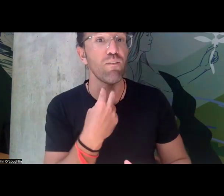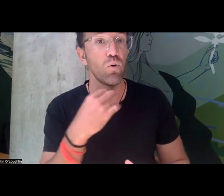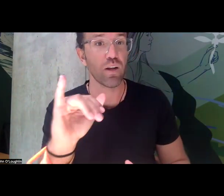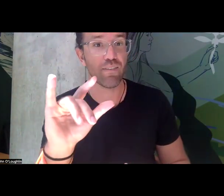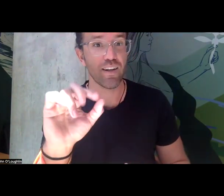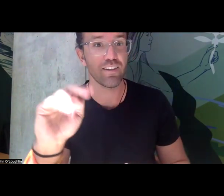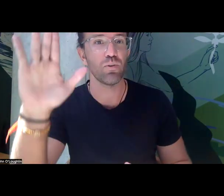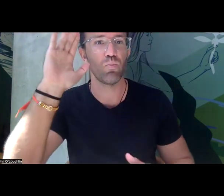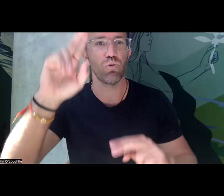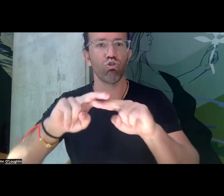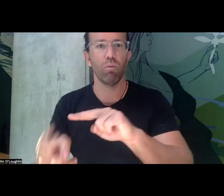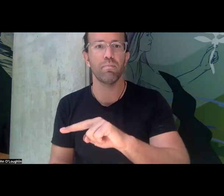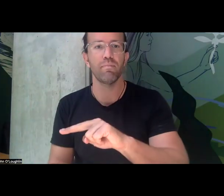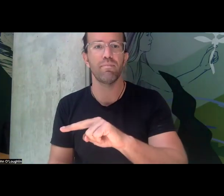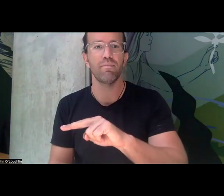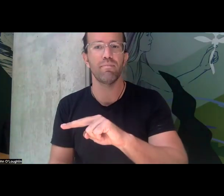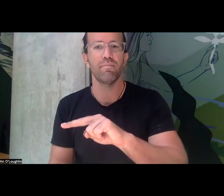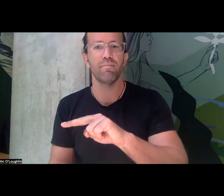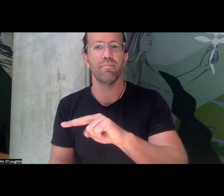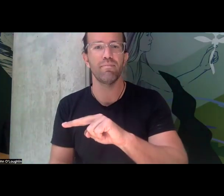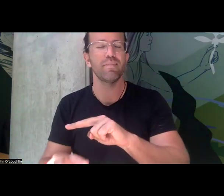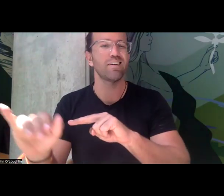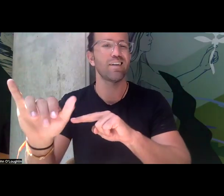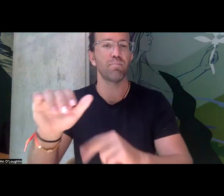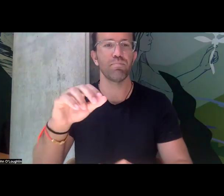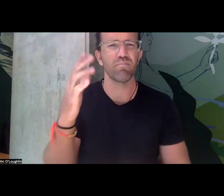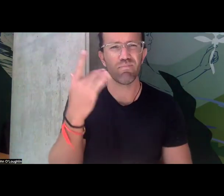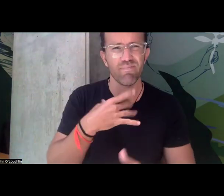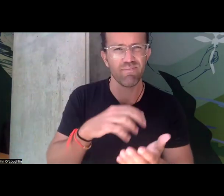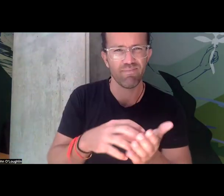like cookies? Your intonation will drop.